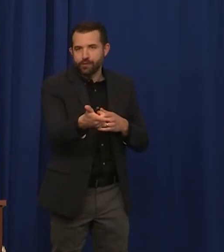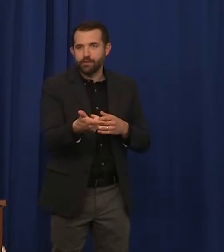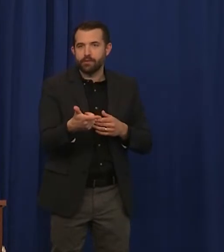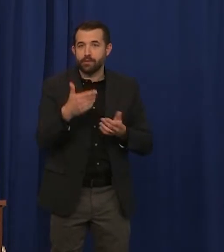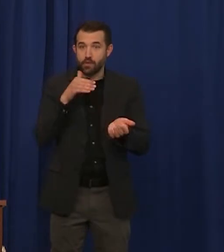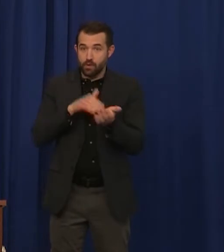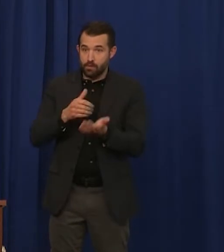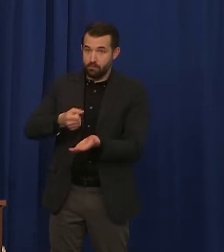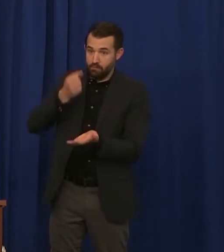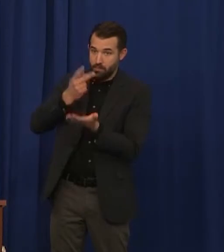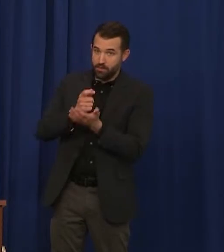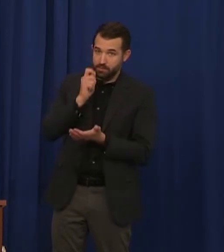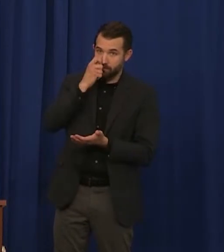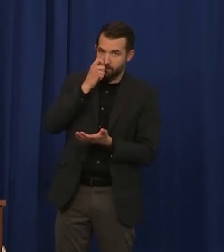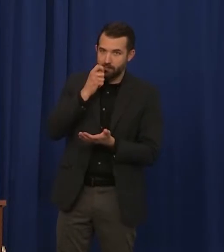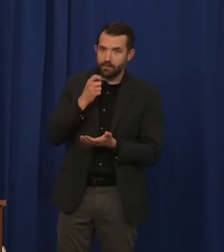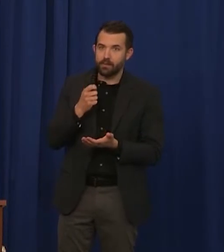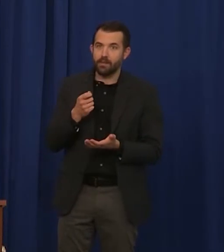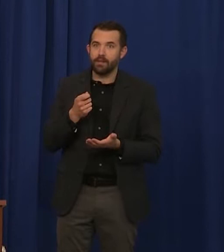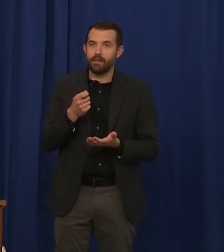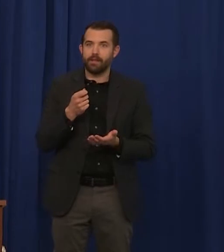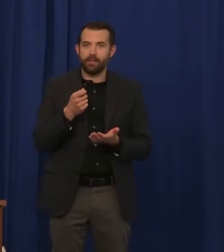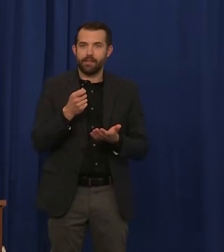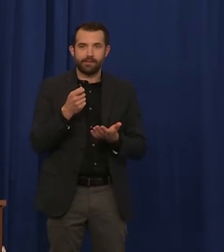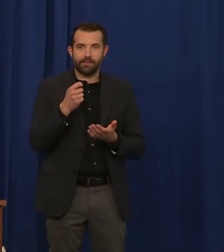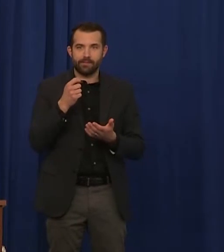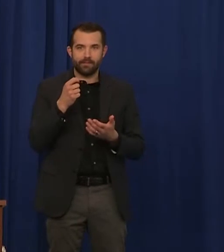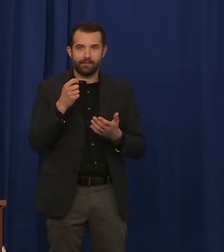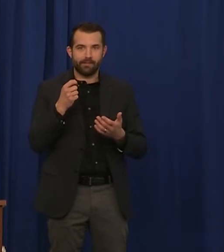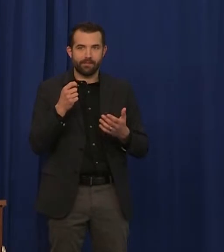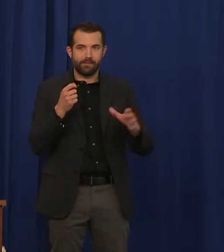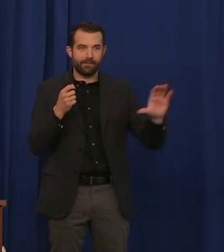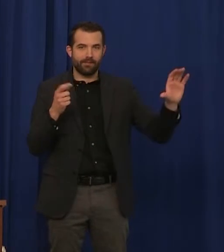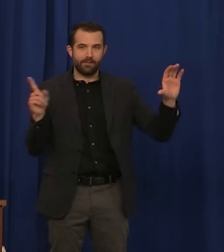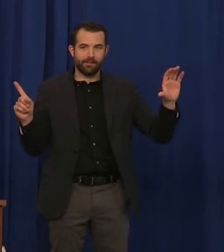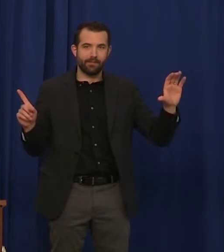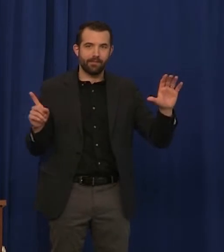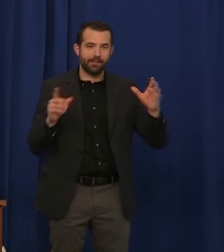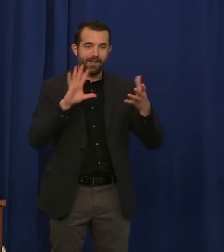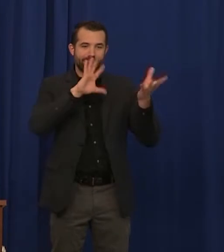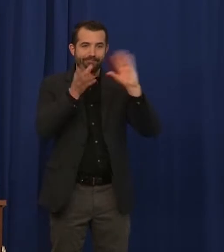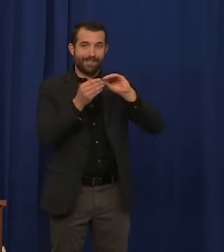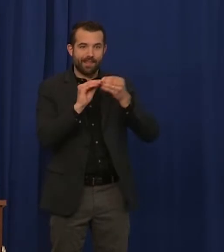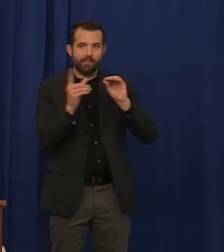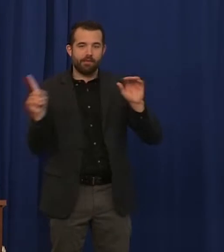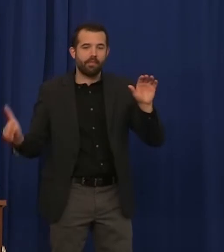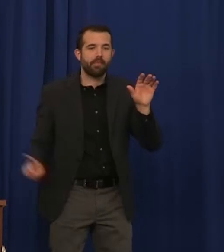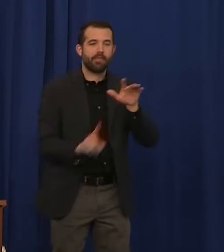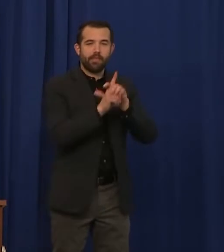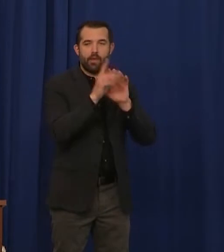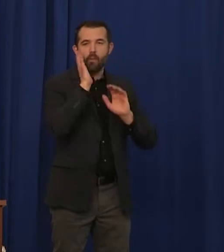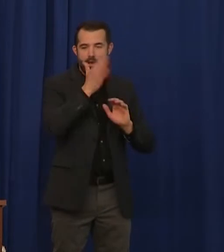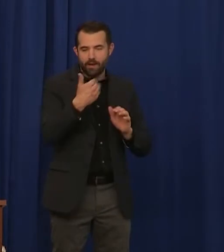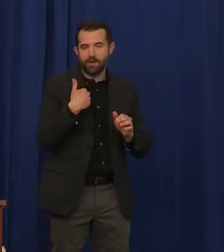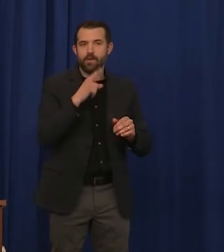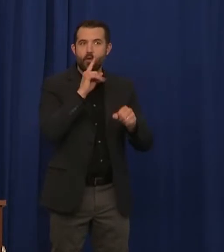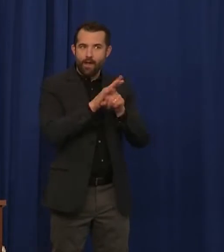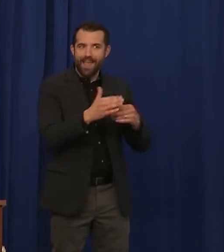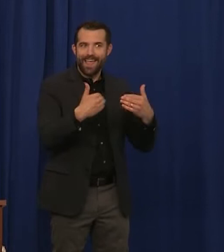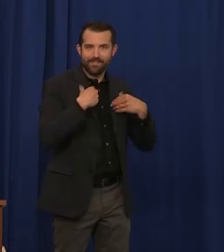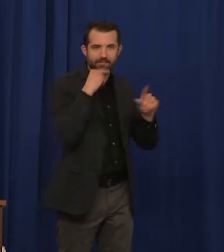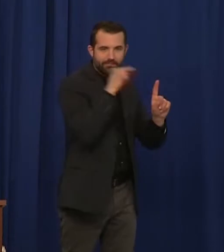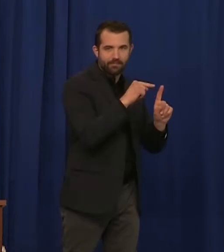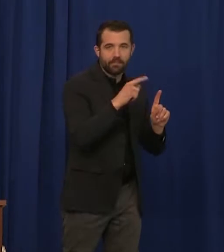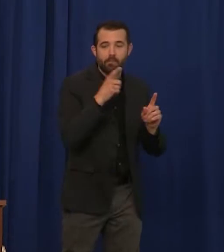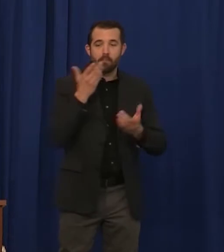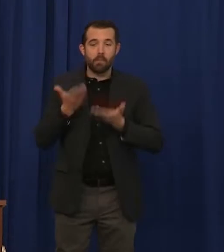have. But as you can see right now, the number of probable cases is just over 2% of our confirmed cases.